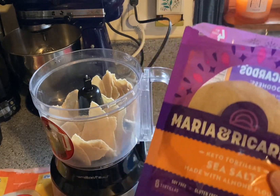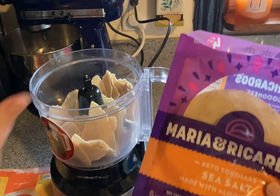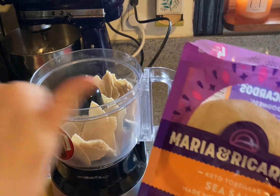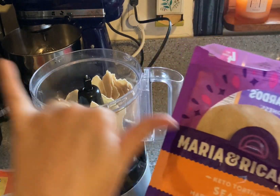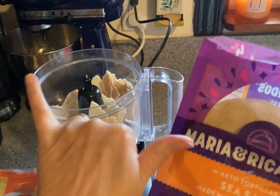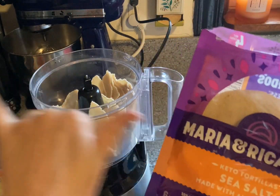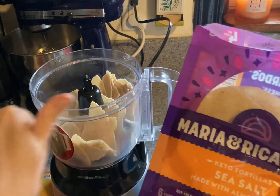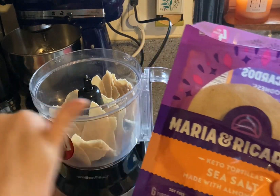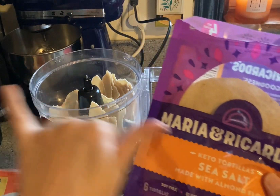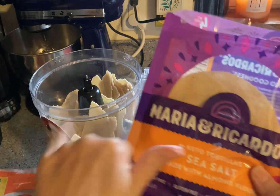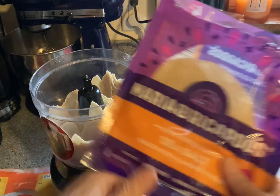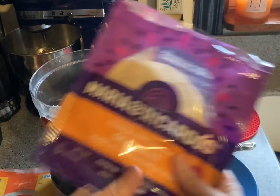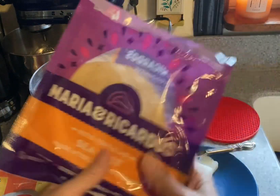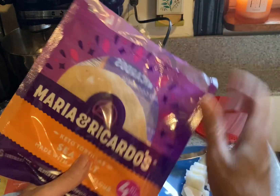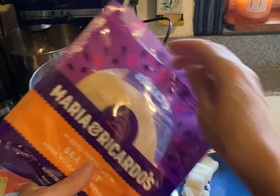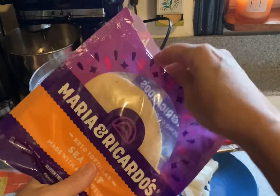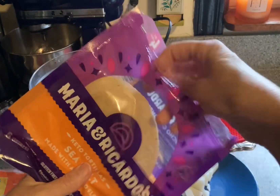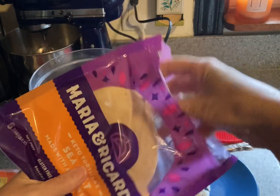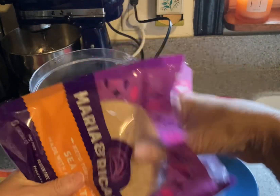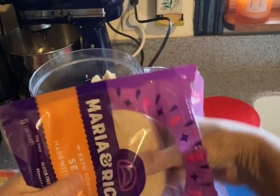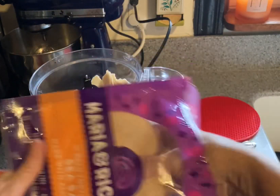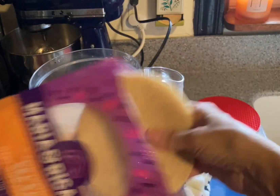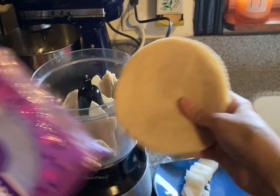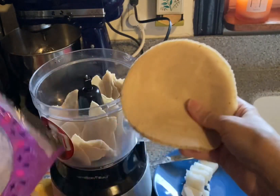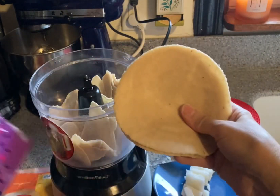Now remember, these are exactly the same.